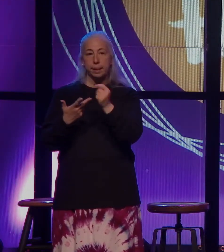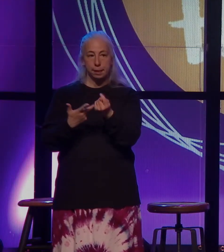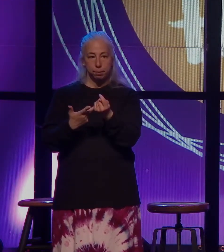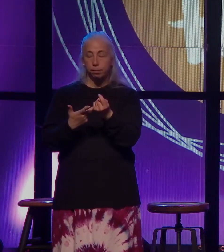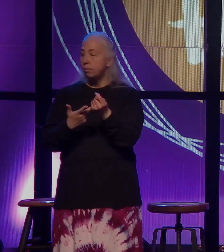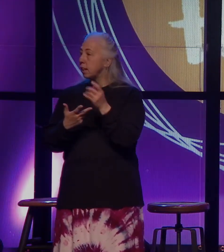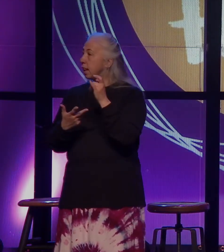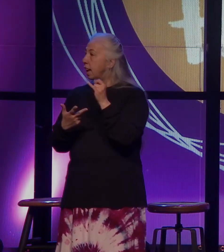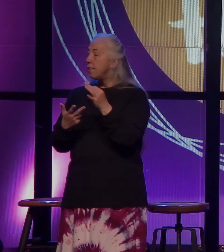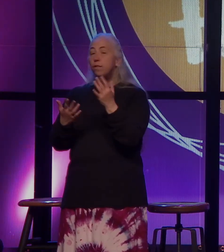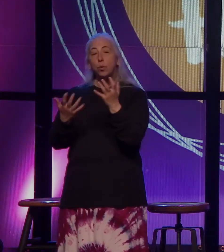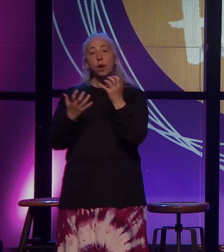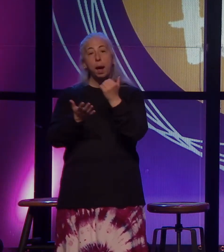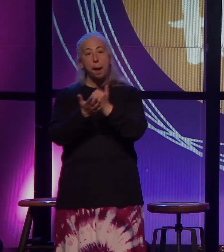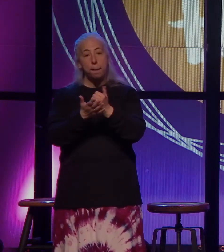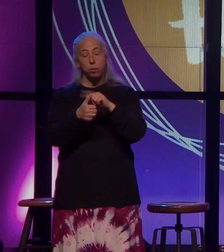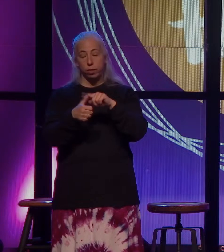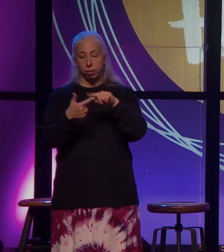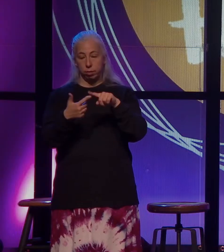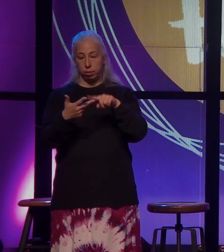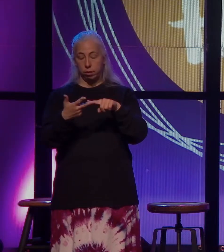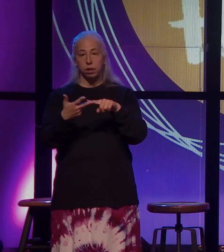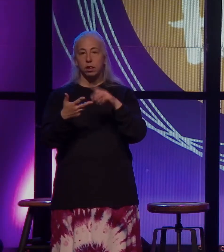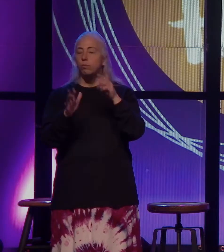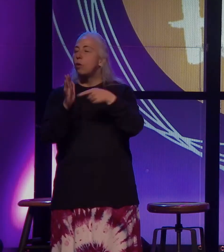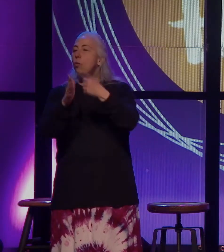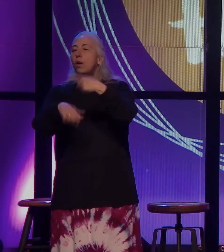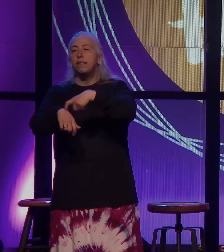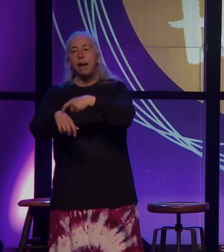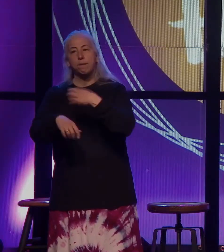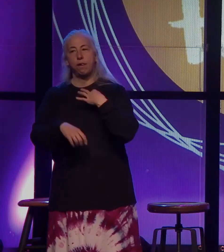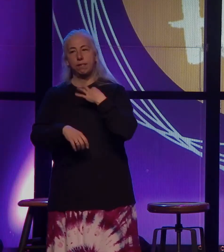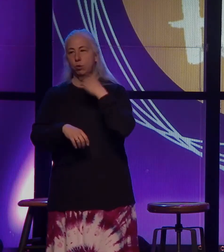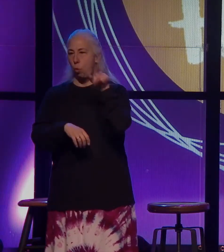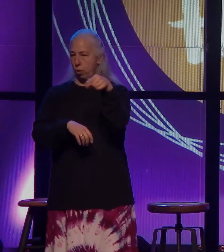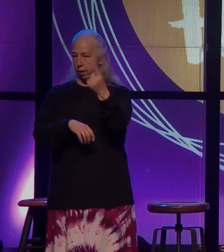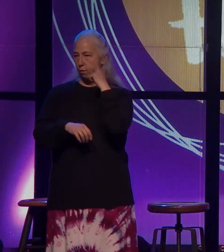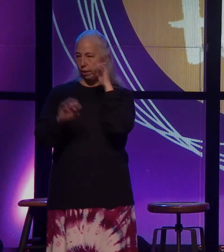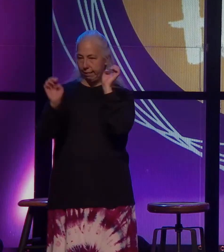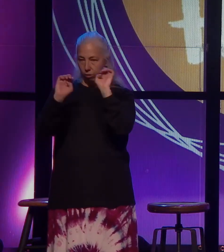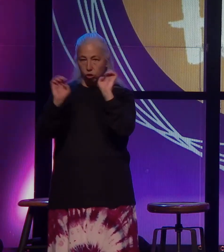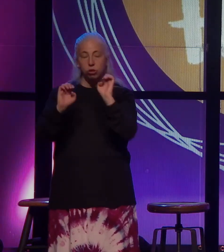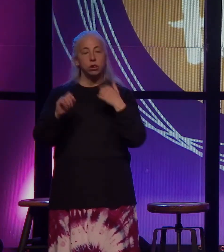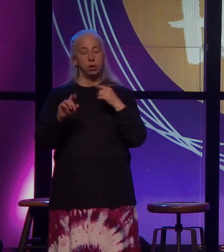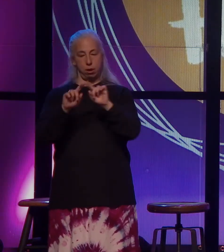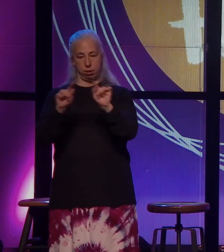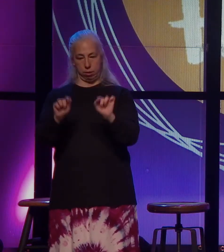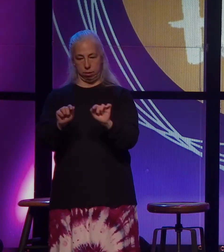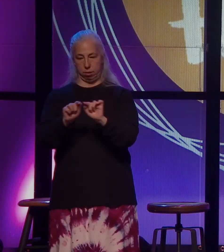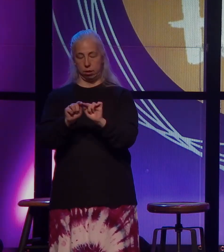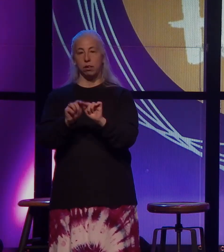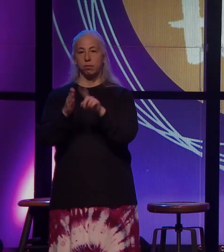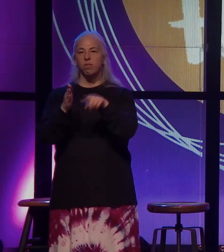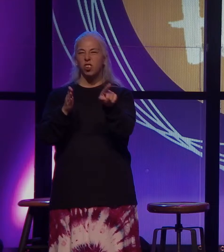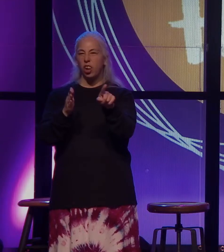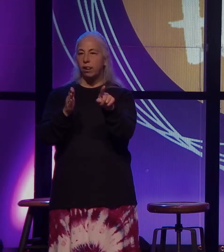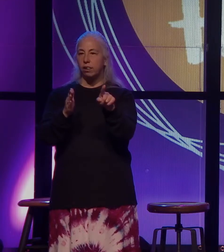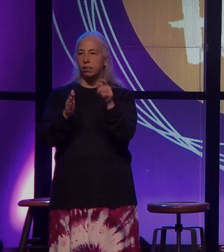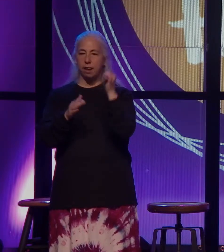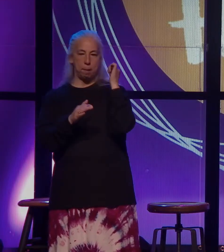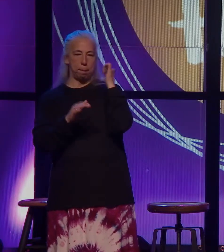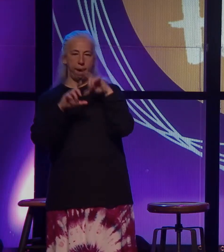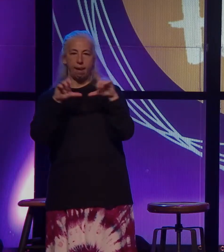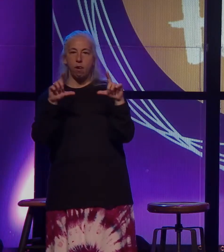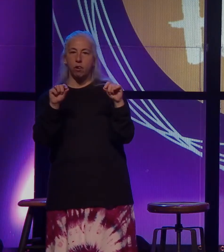help out in one of these areas as a one-time volunteer for Easter, just check that appropriate box on the back of your Connect